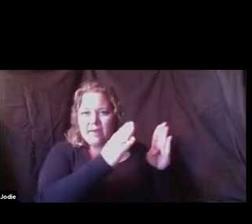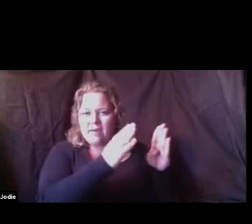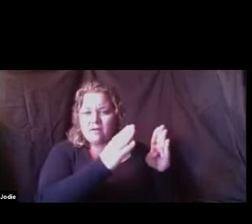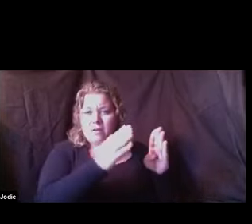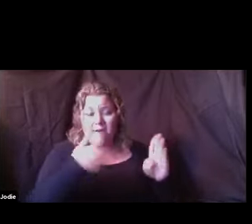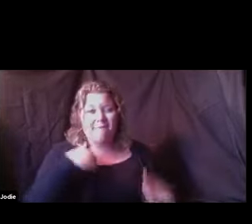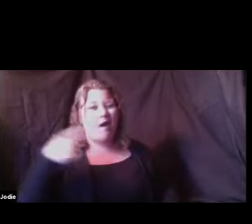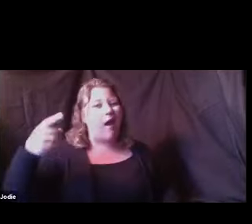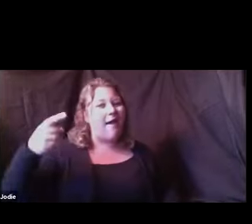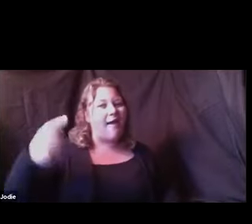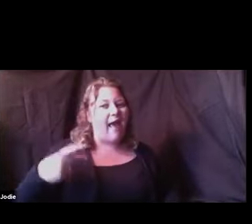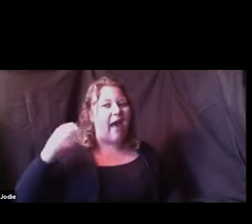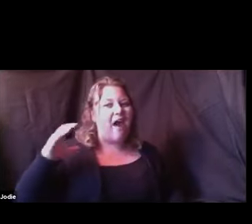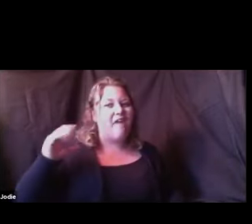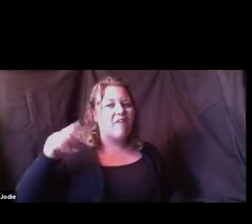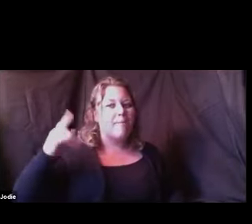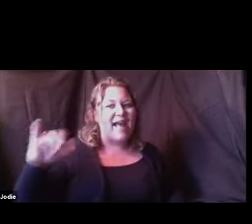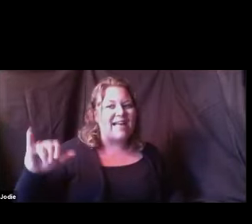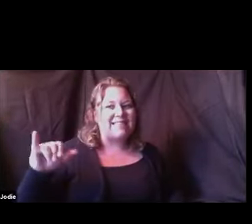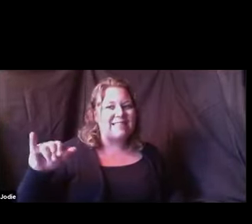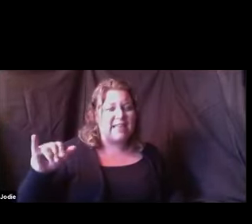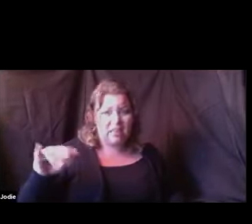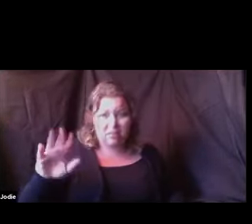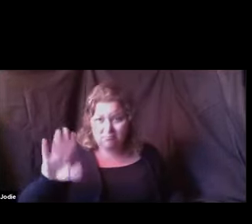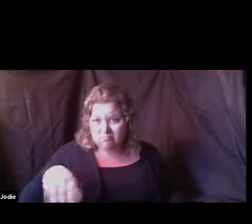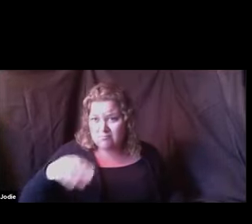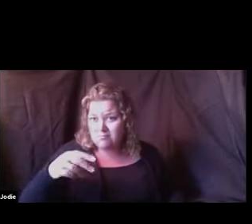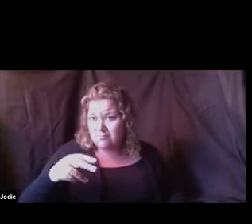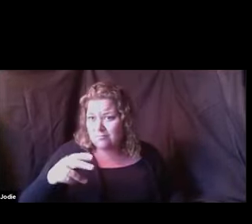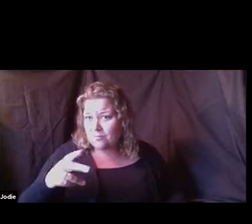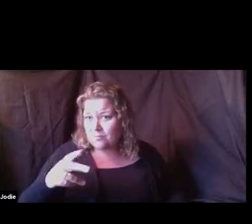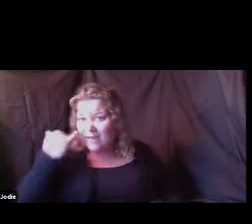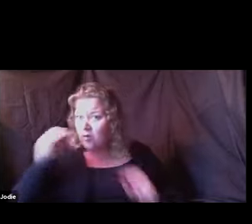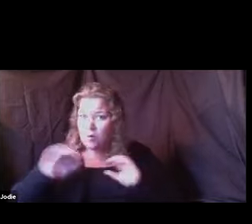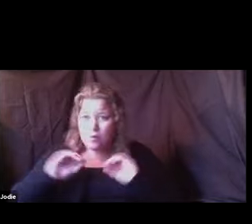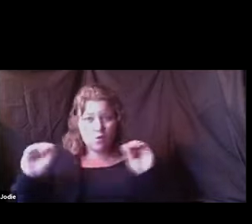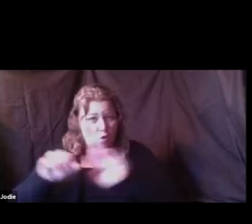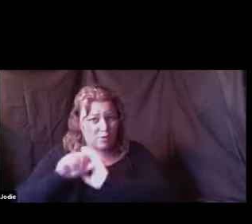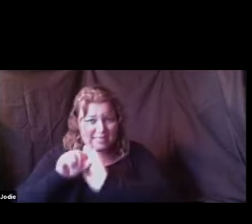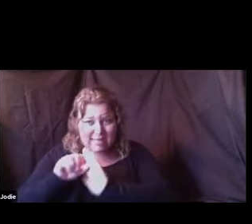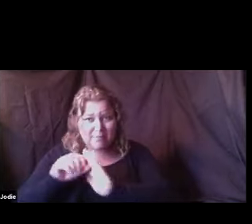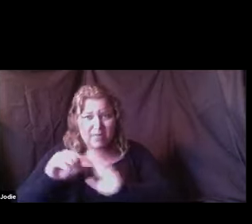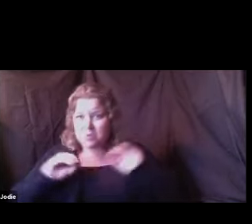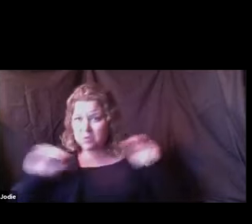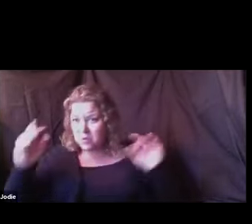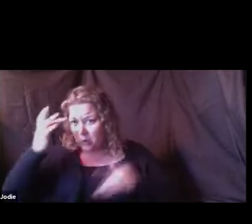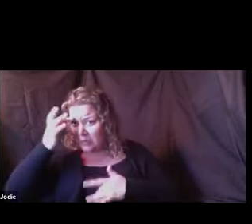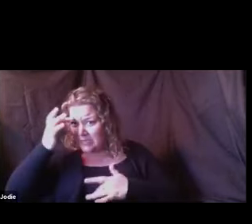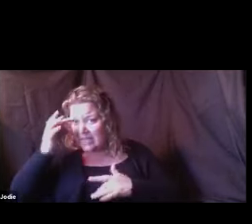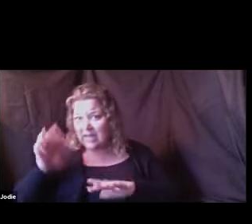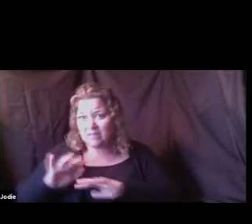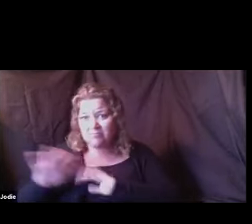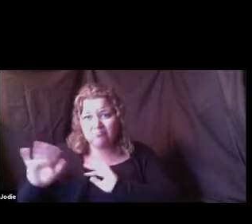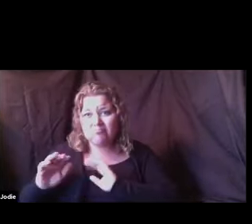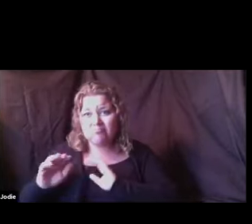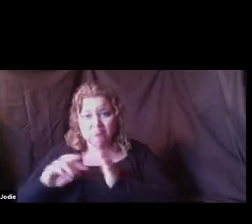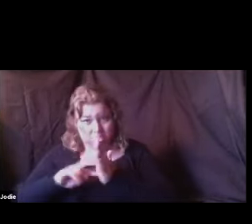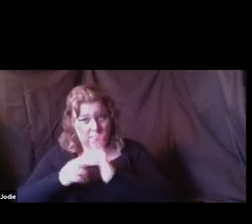are you guys okay with them going out and eating there, or do you still recommend people do curbside pickup and eat at